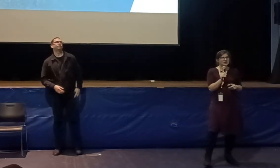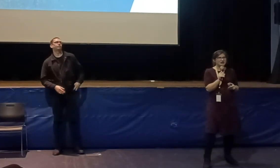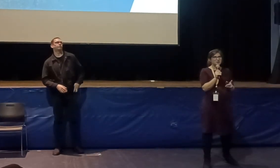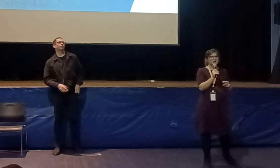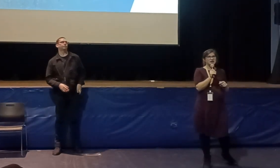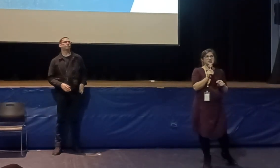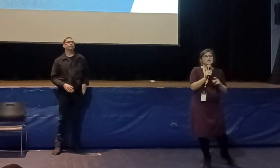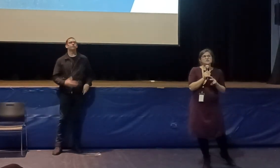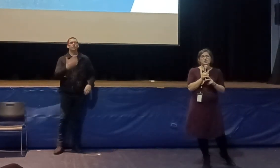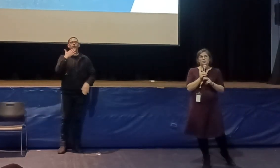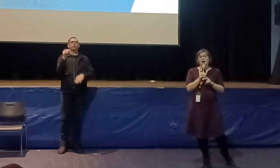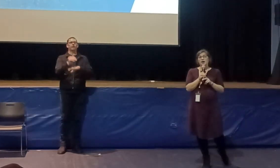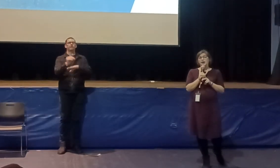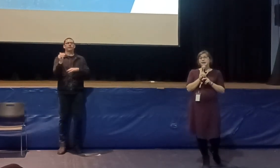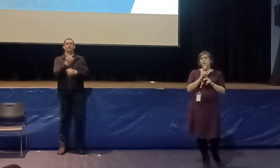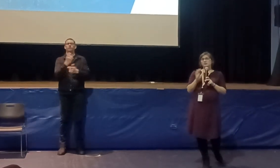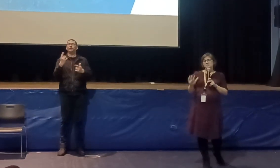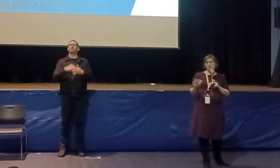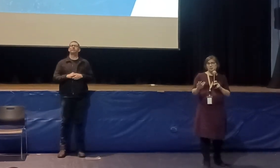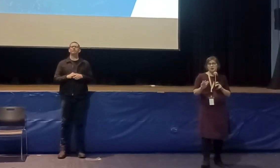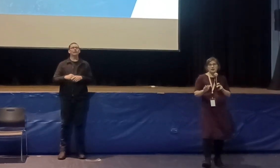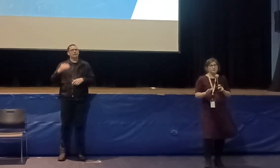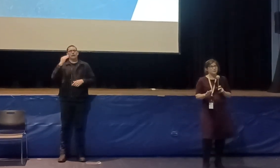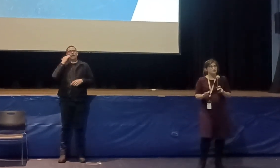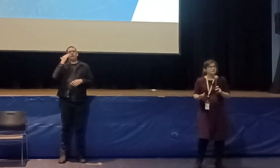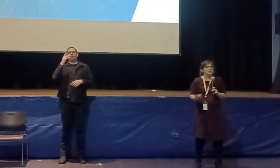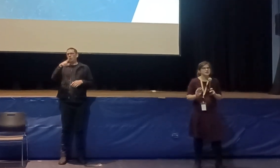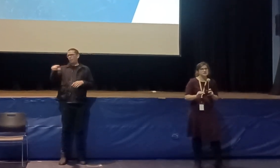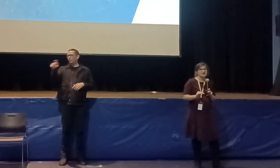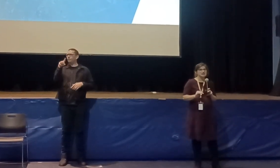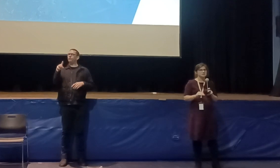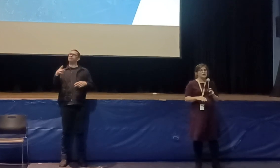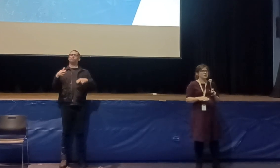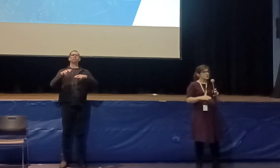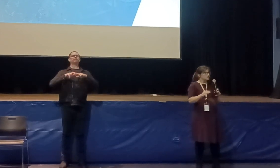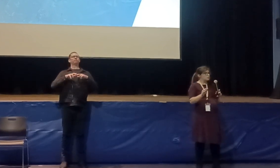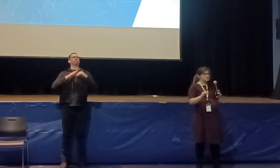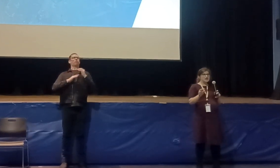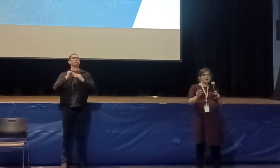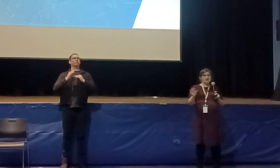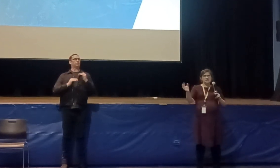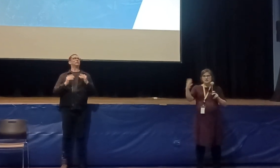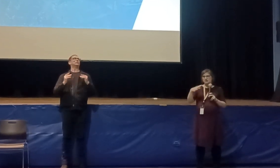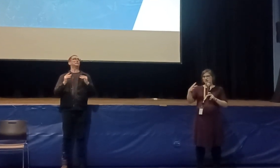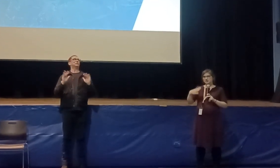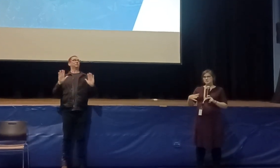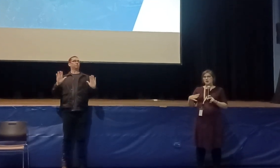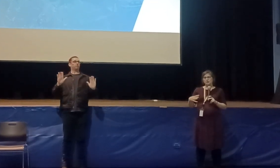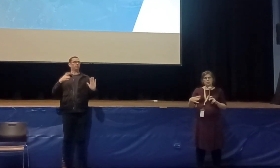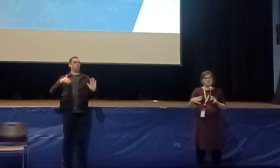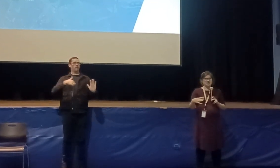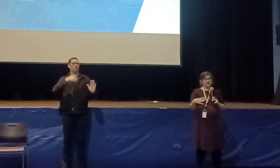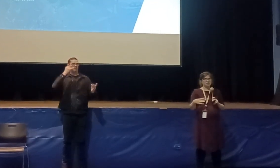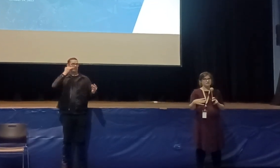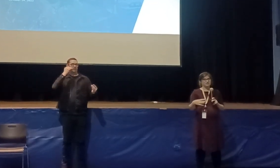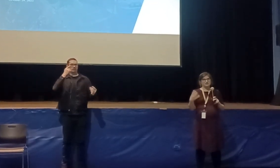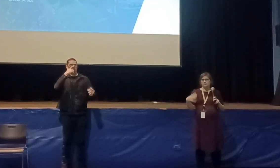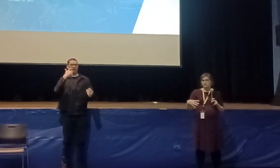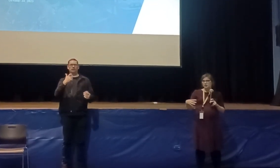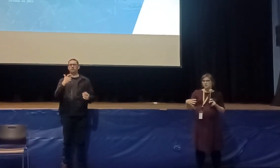Good evening, everyone. So I know everyone's probably pretty comfortable in their seats, but we were thinking it's a smaller group